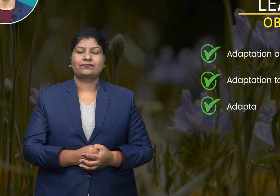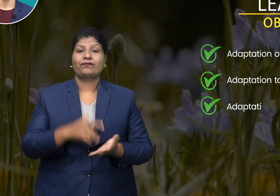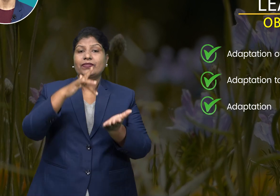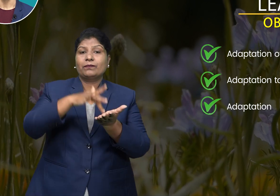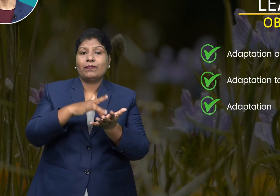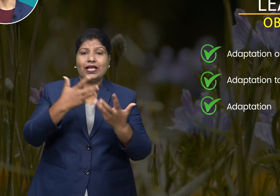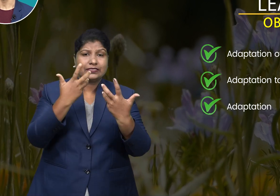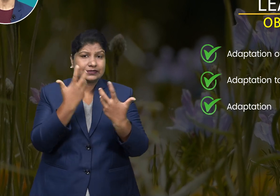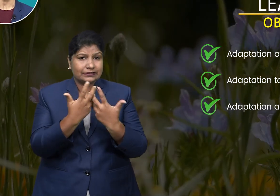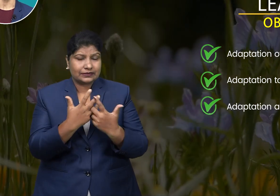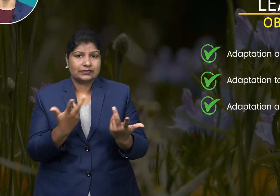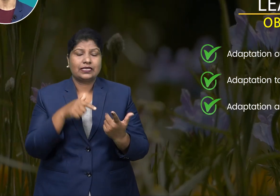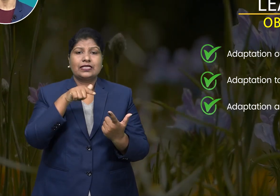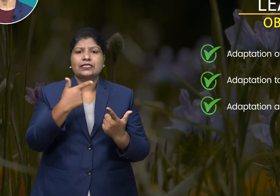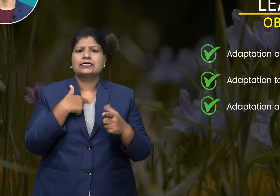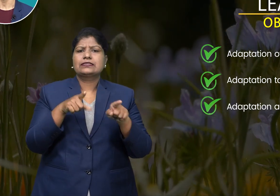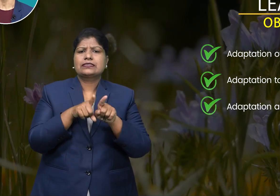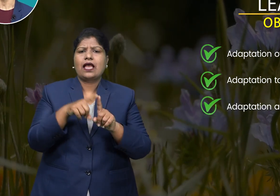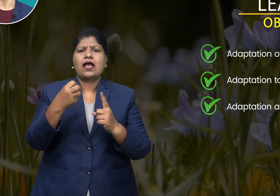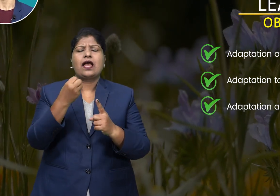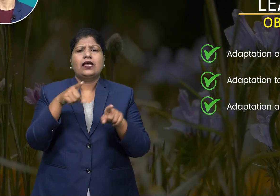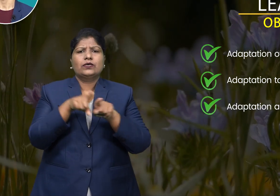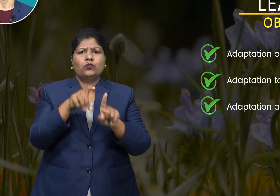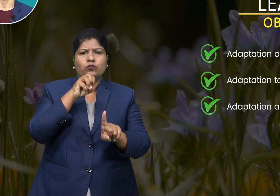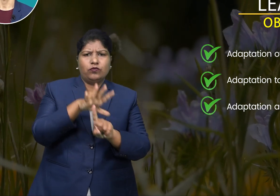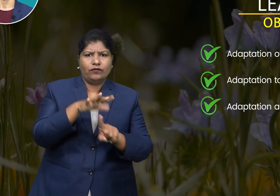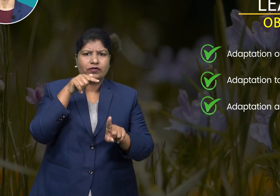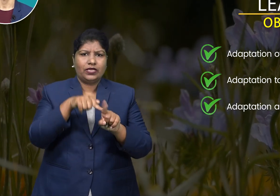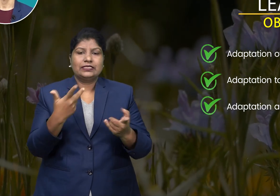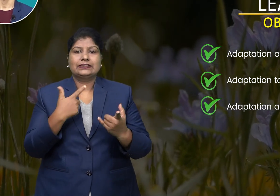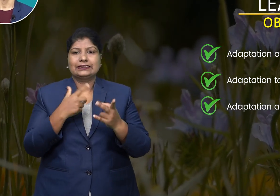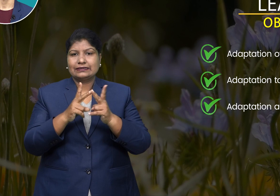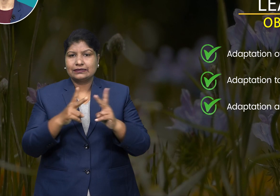adaptation as a response to adverse situations.